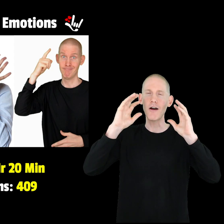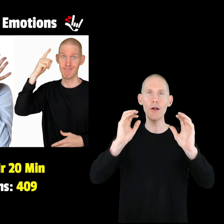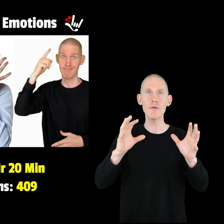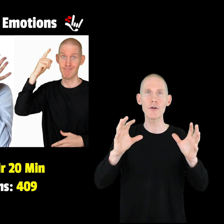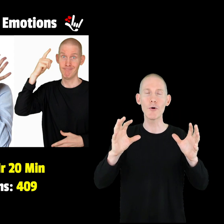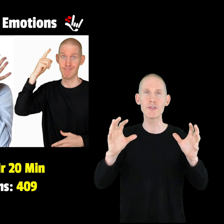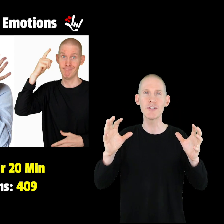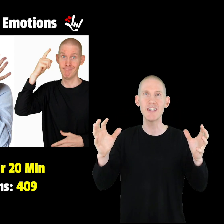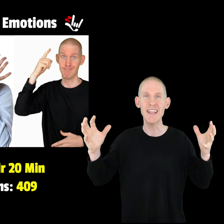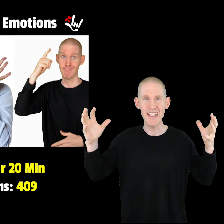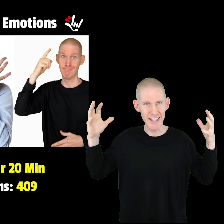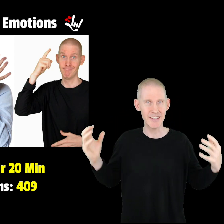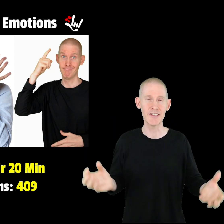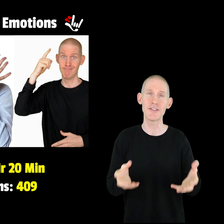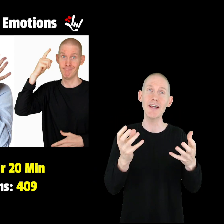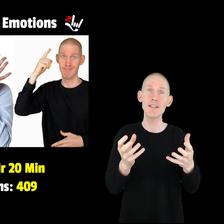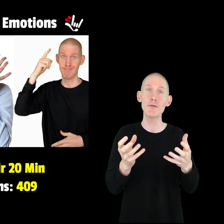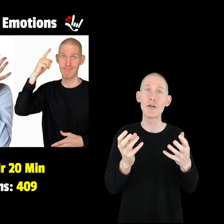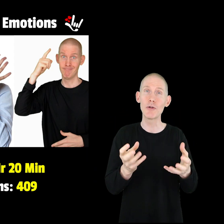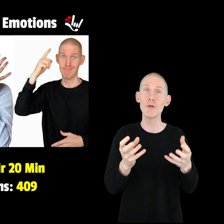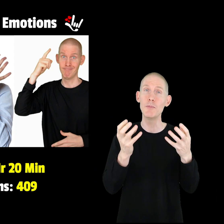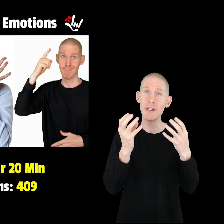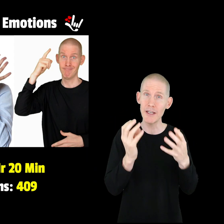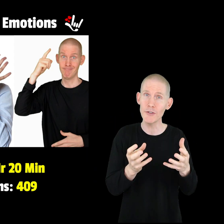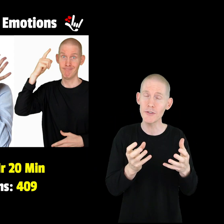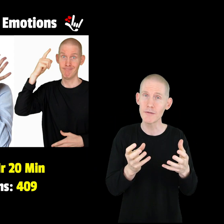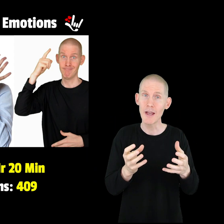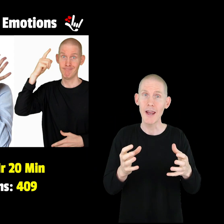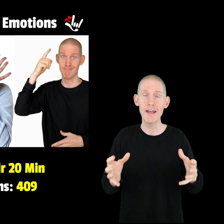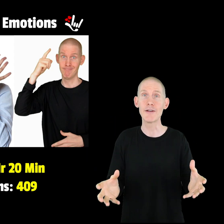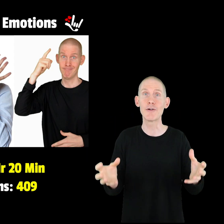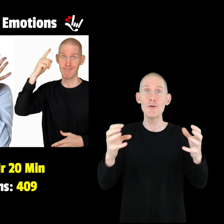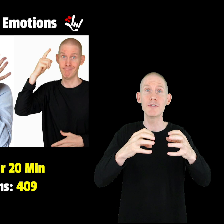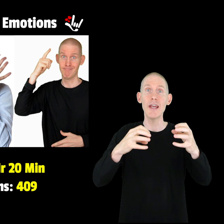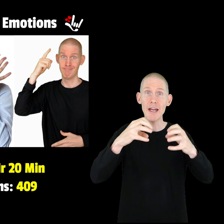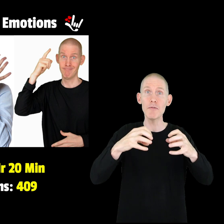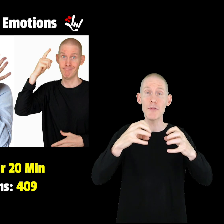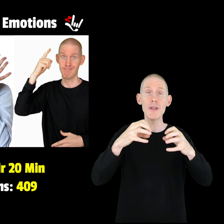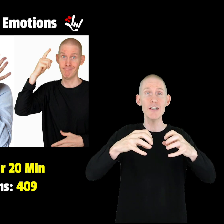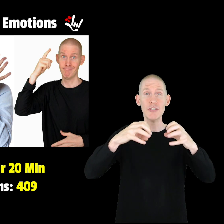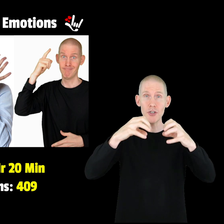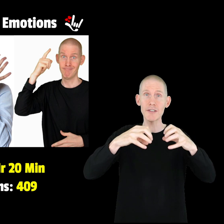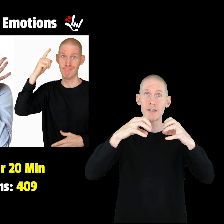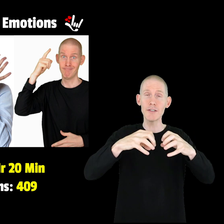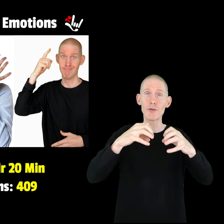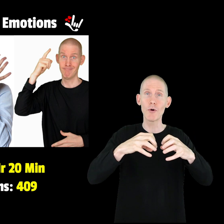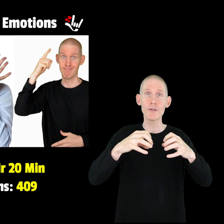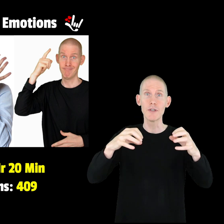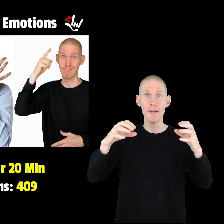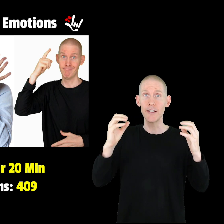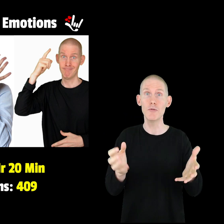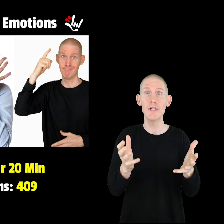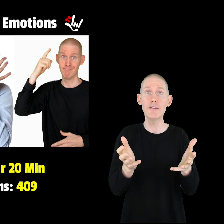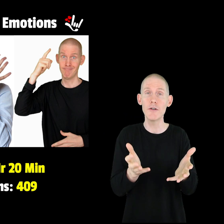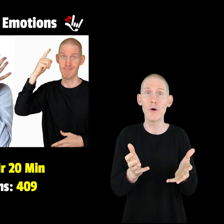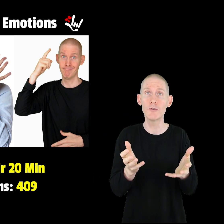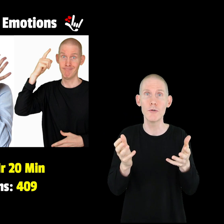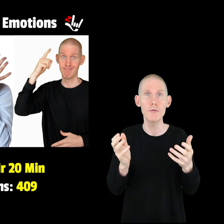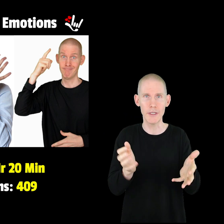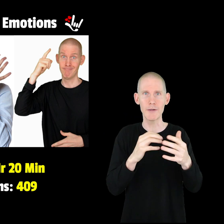of our courses, it's designed to include beginners, and it includes everything in just this course that you need to know to kick butt